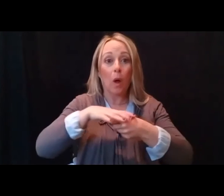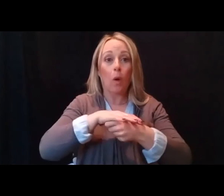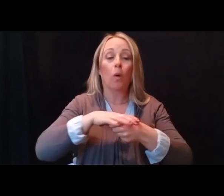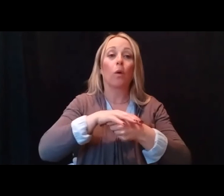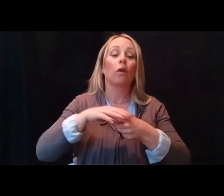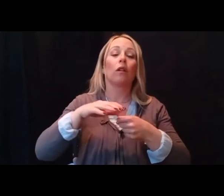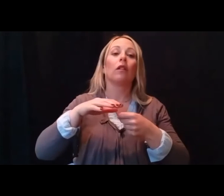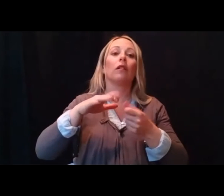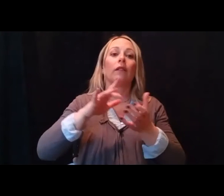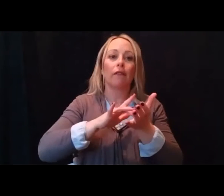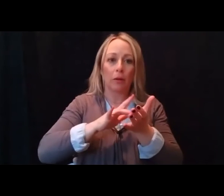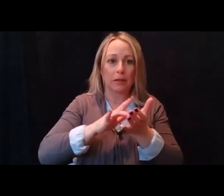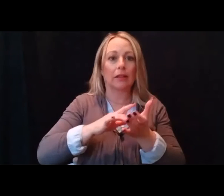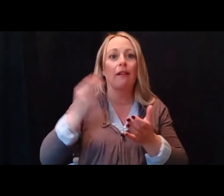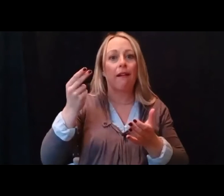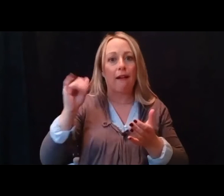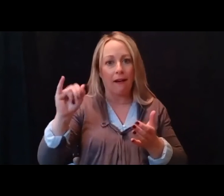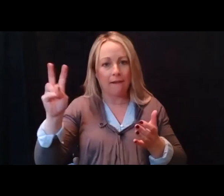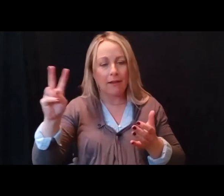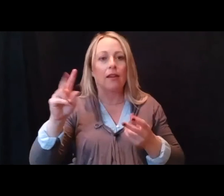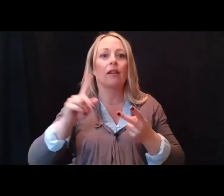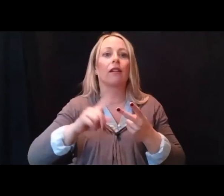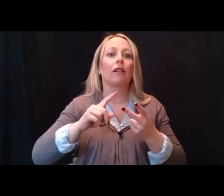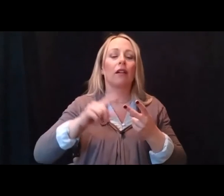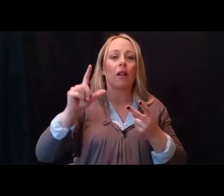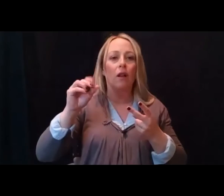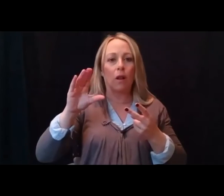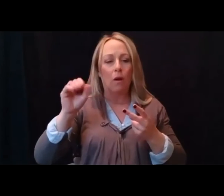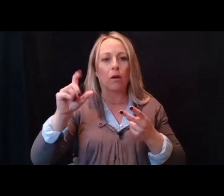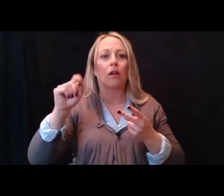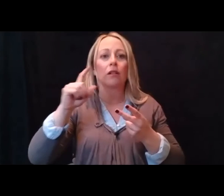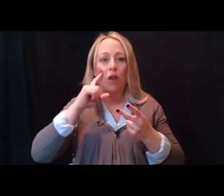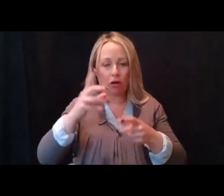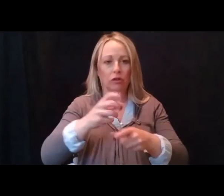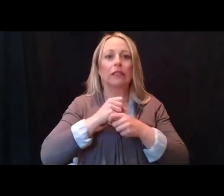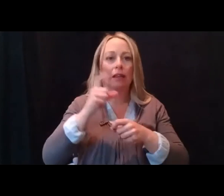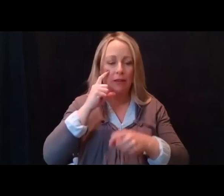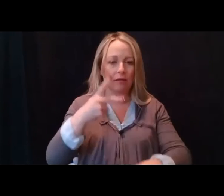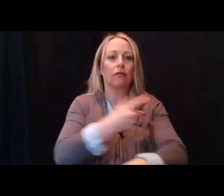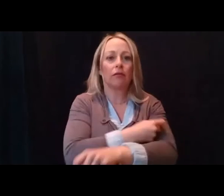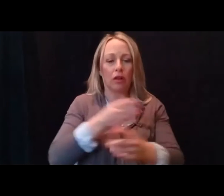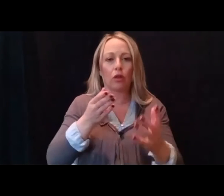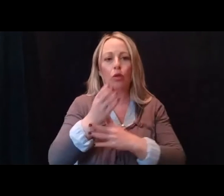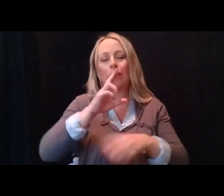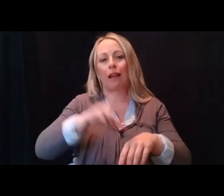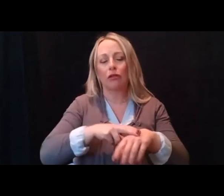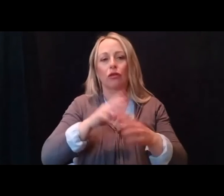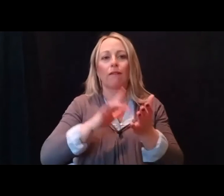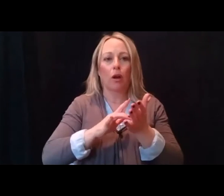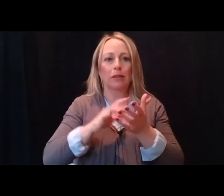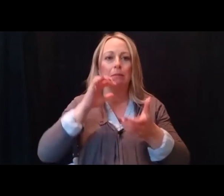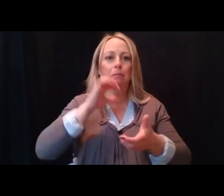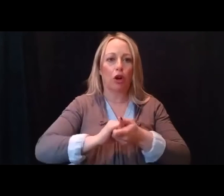at Locust are receiving vaccine directly from the federal government through a national pharmacy partnership.